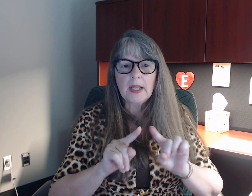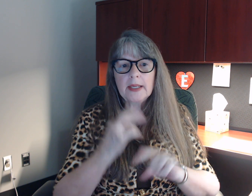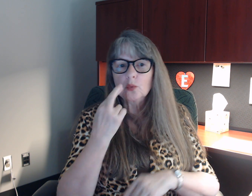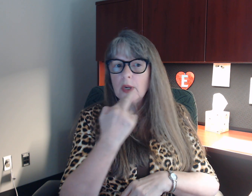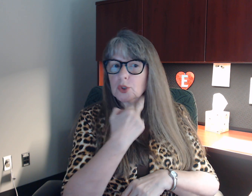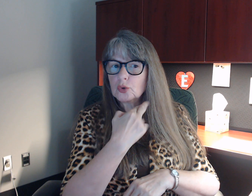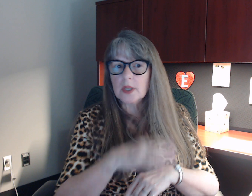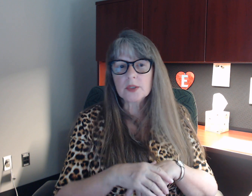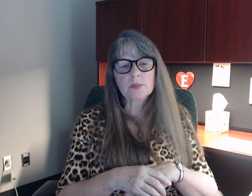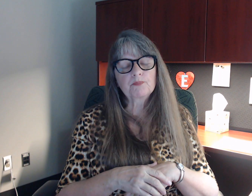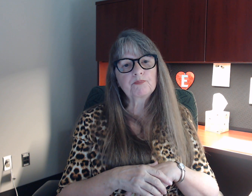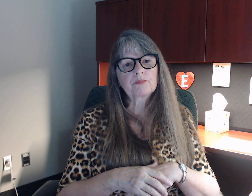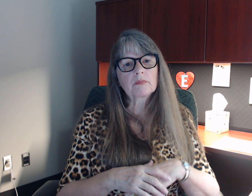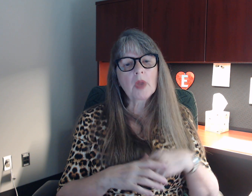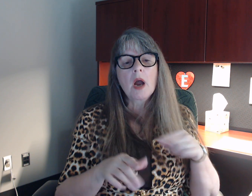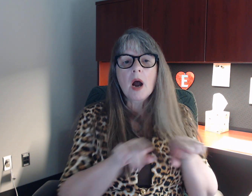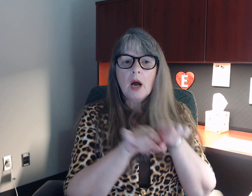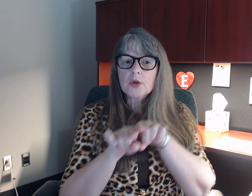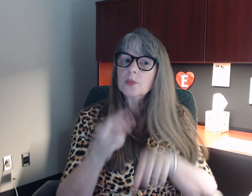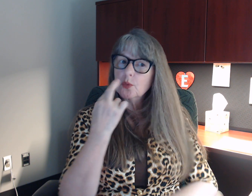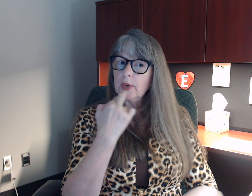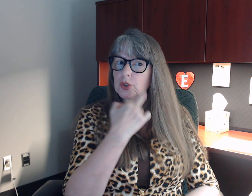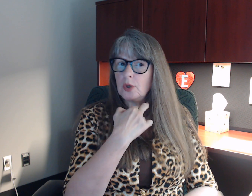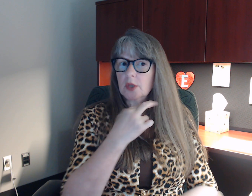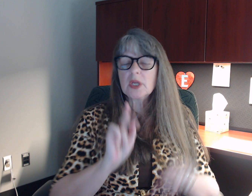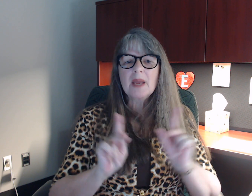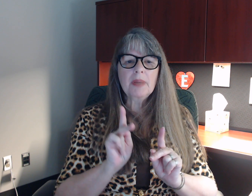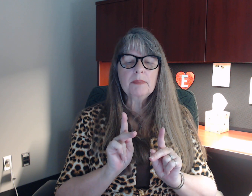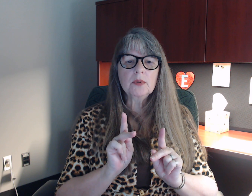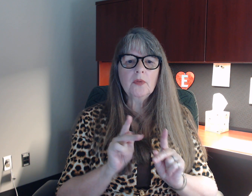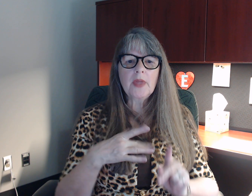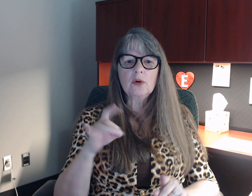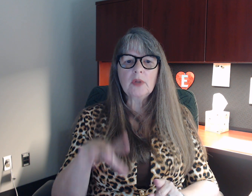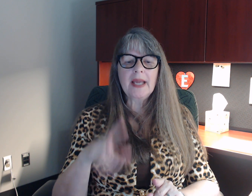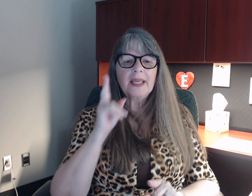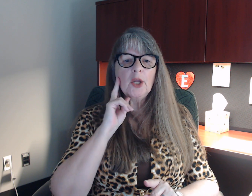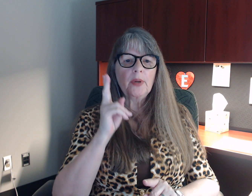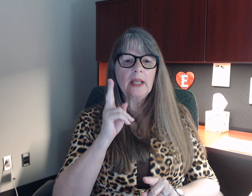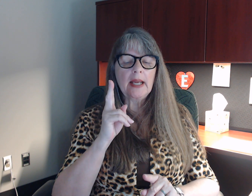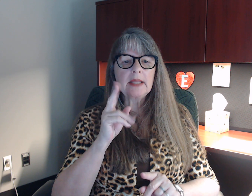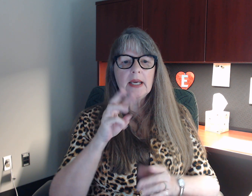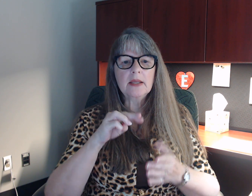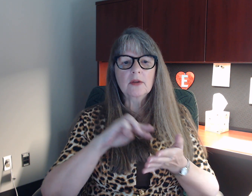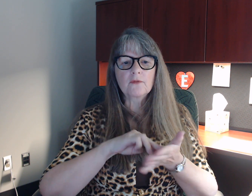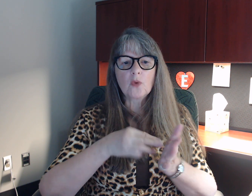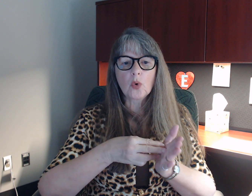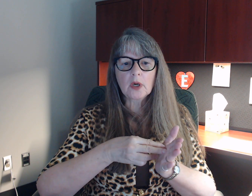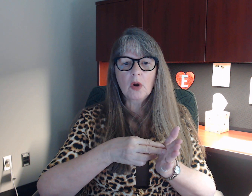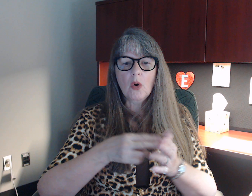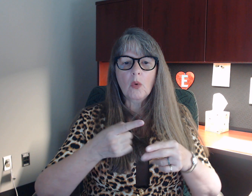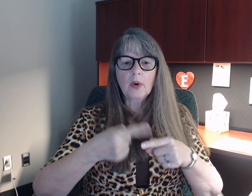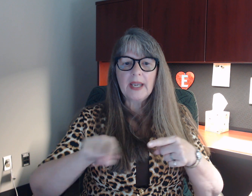in restaurants. Also in restaurants, people, they don't like hearing like that, the fork or a